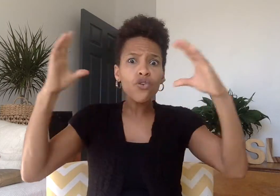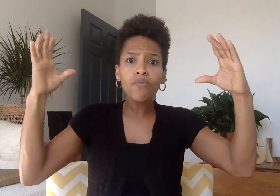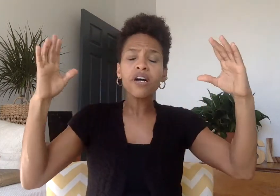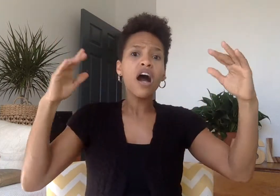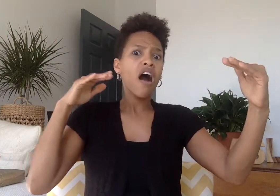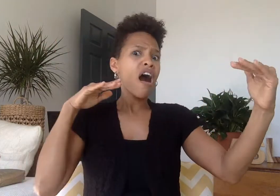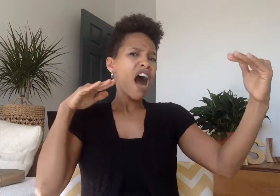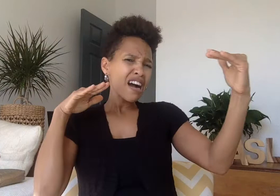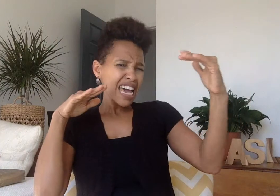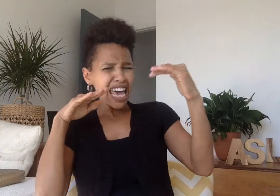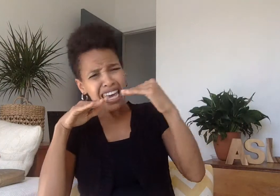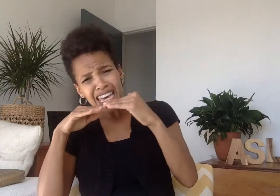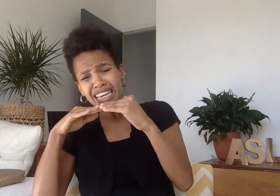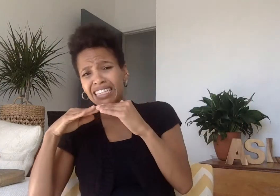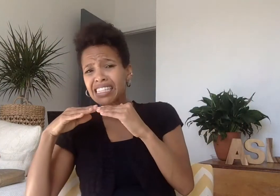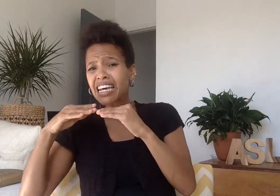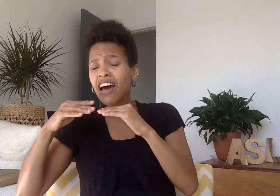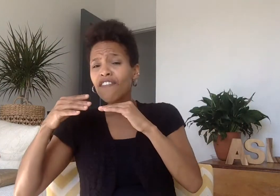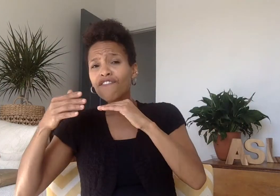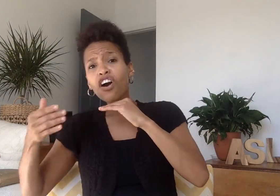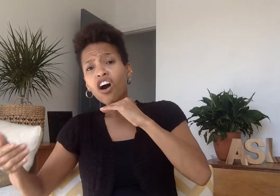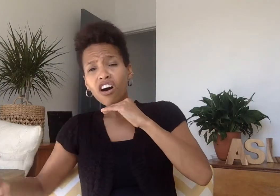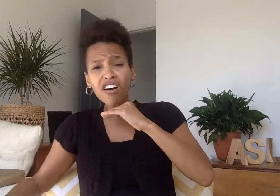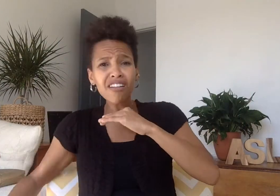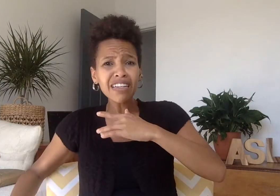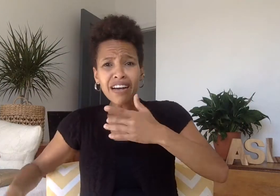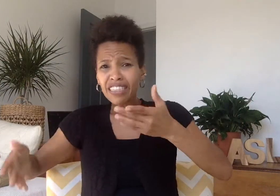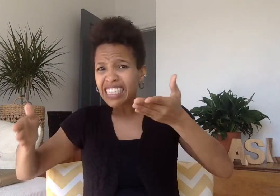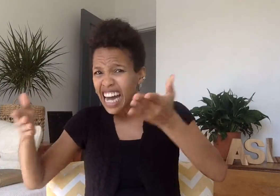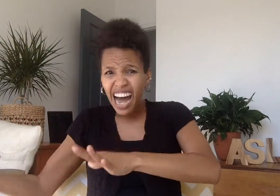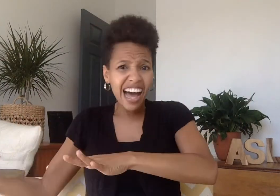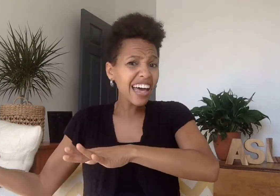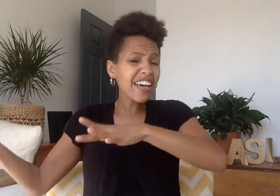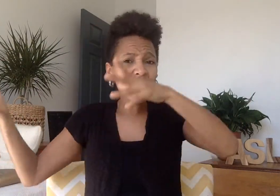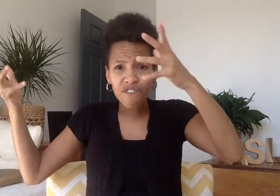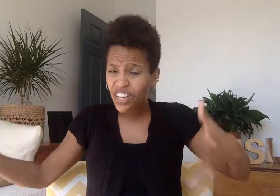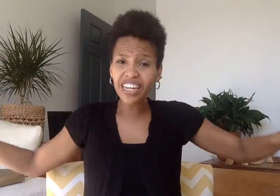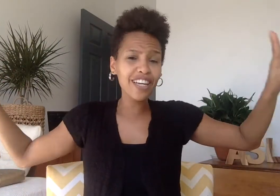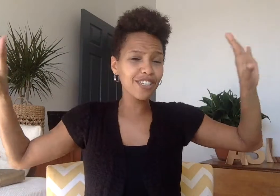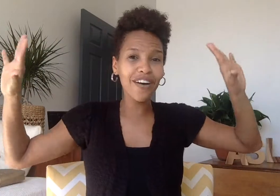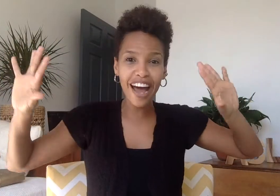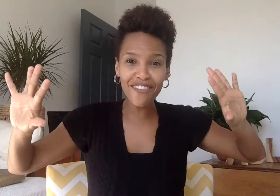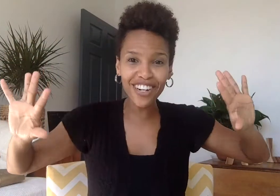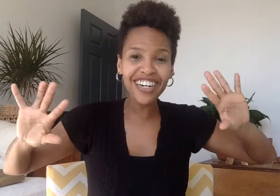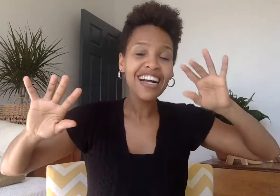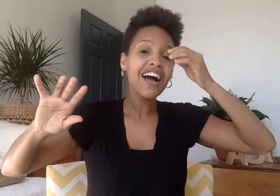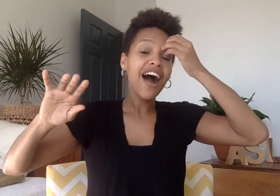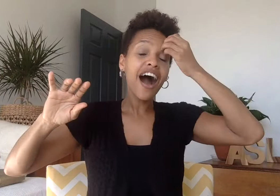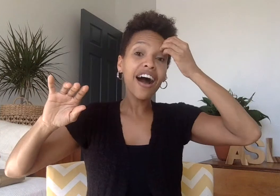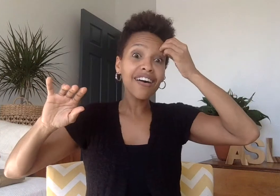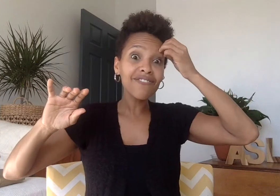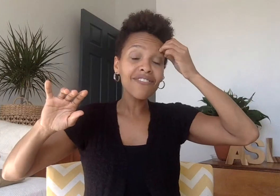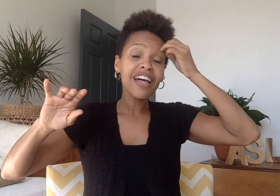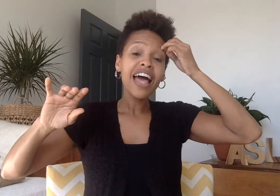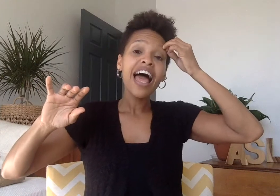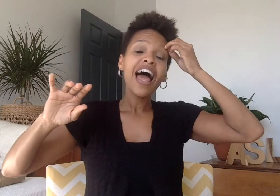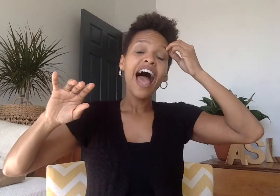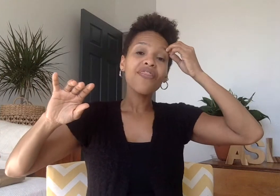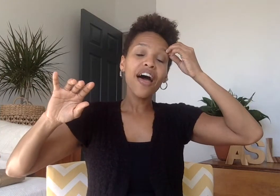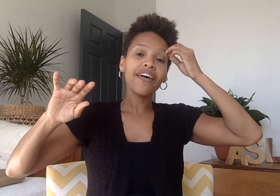boom, hit, fall, die, finish, whatever. And then